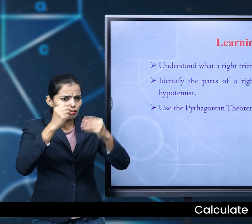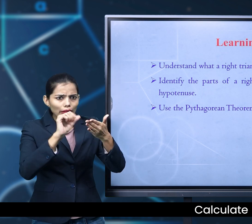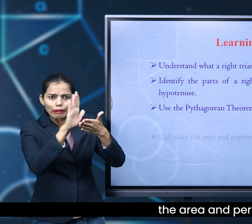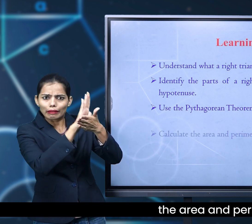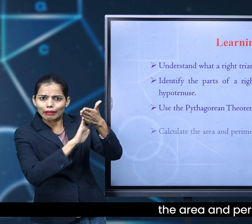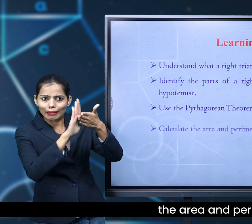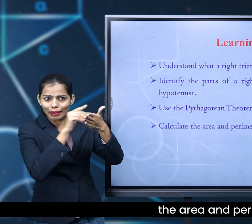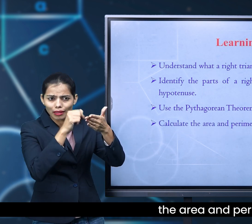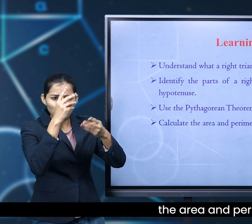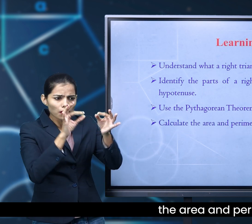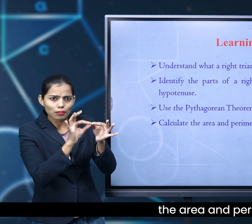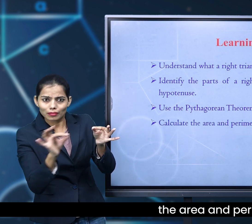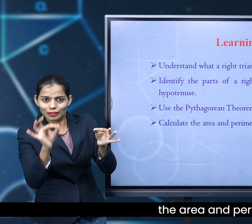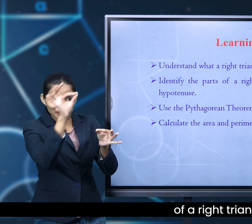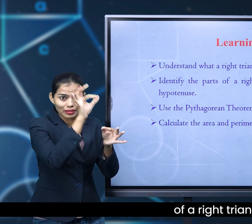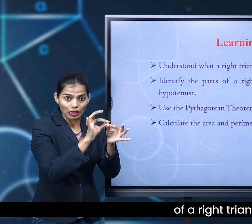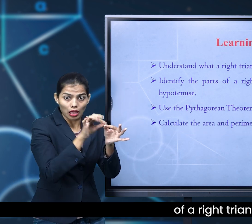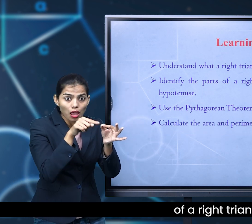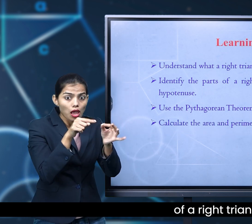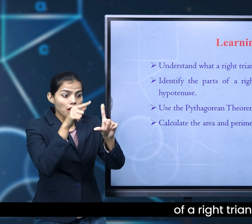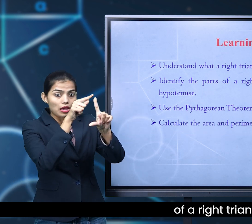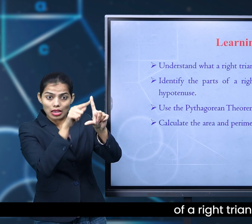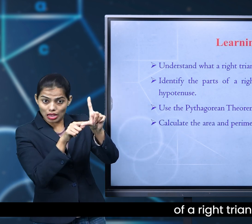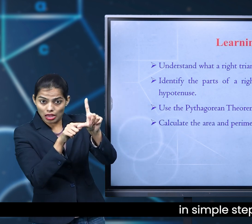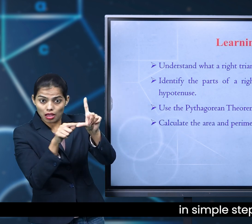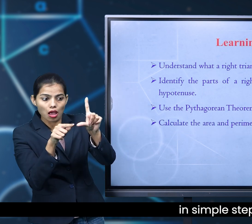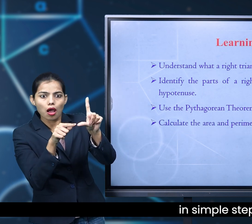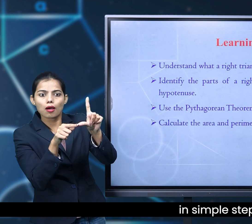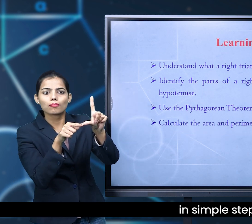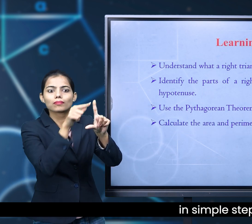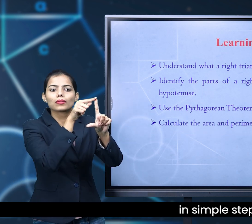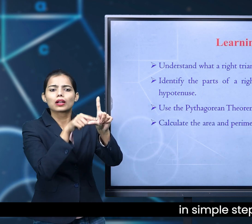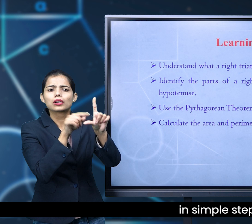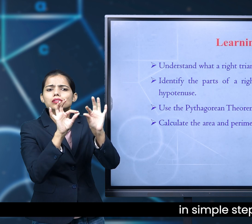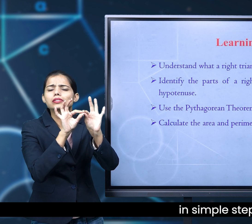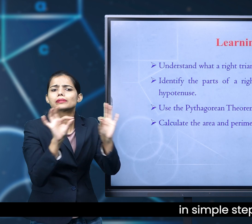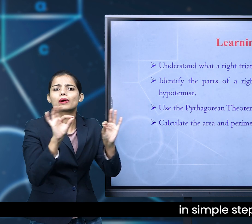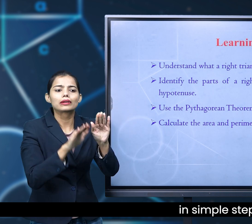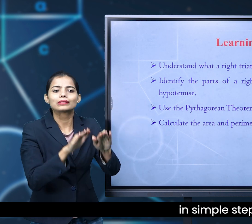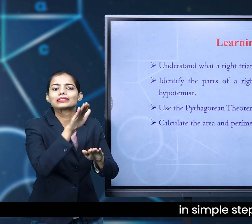Calculate the area and perimeter of a right triangle in simple steps.